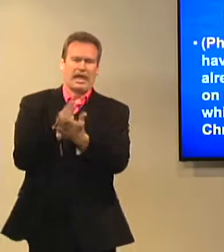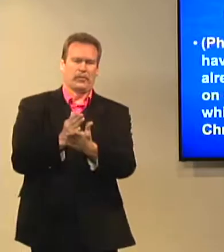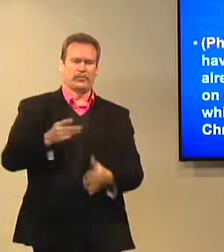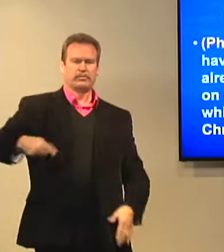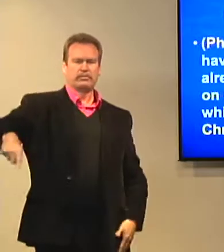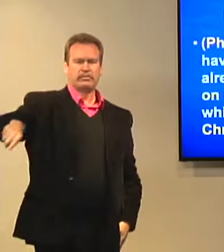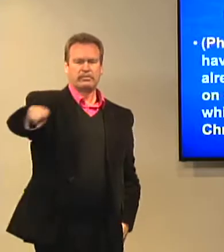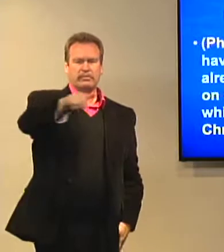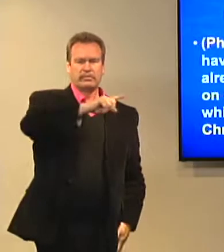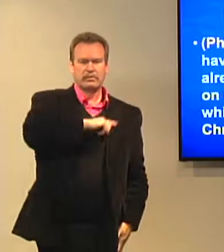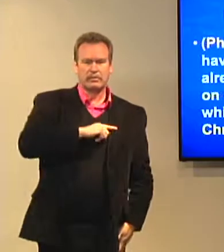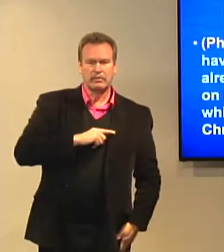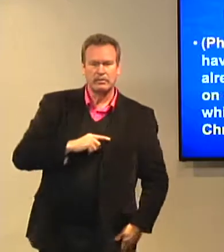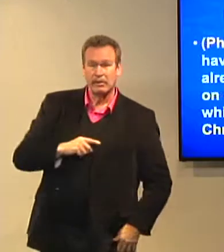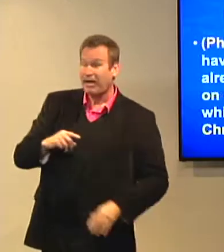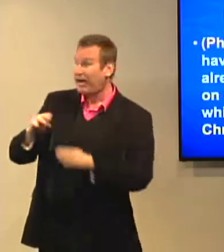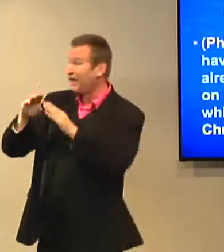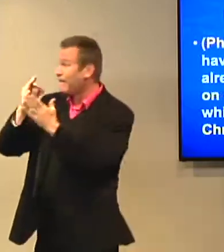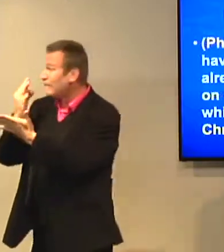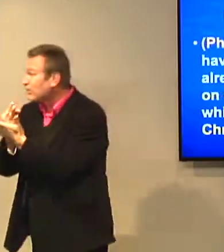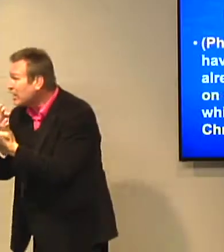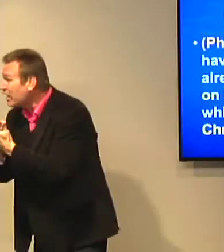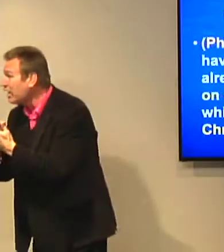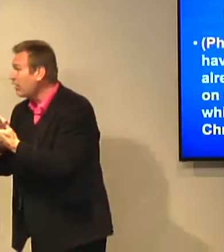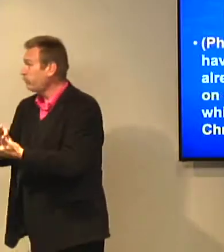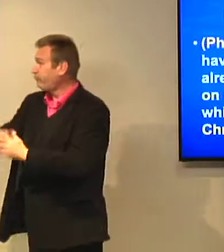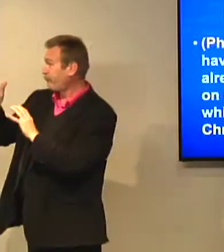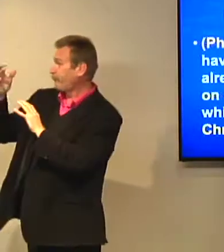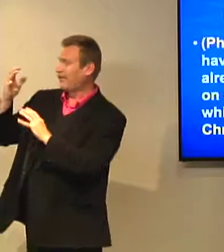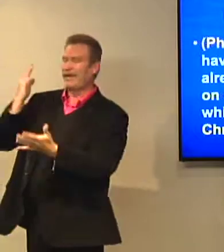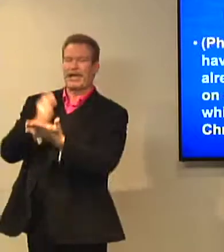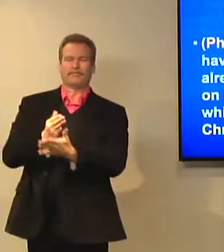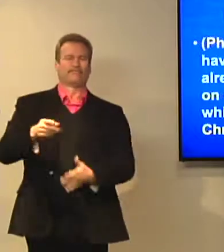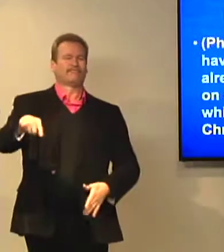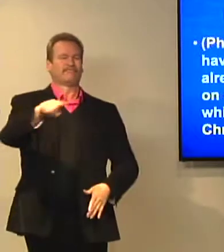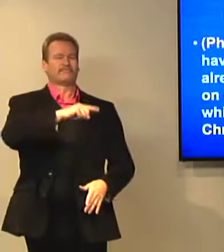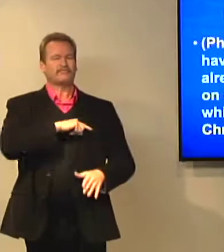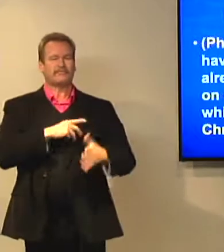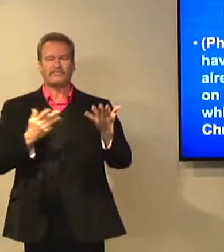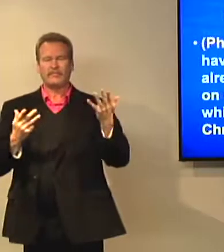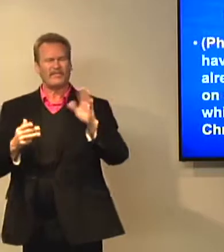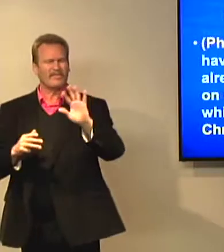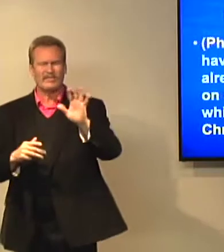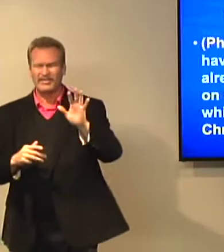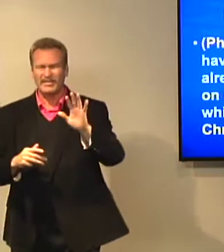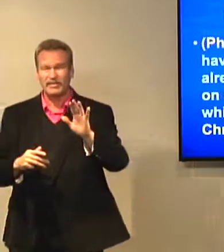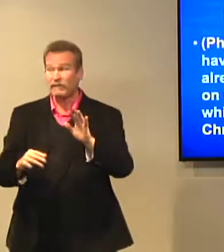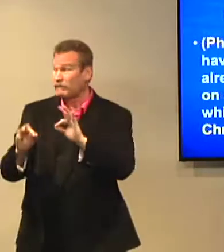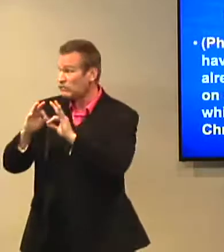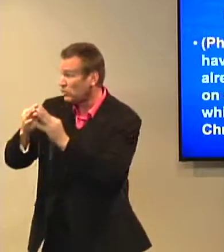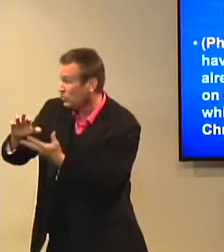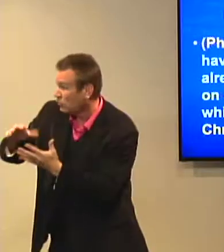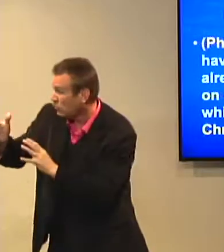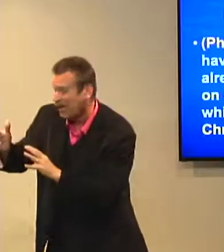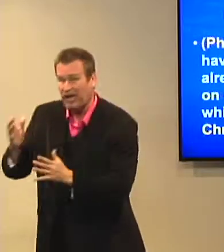I lay hold for the goal that I may lay hold. Sometimes there are financial difficulties in our lives. There are